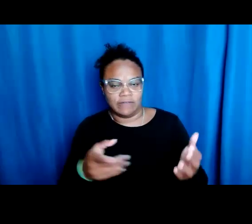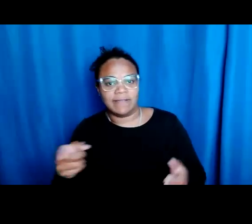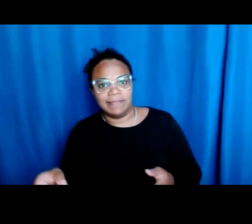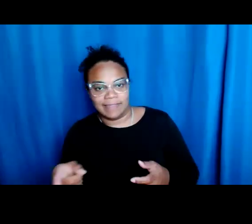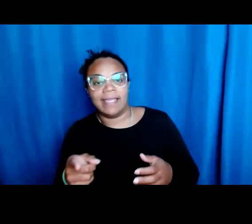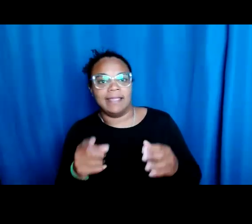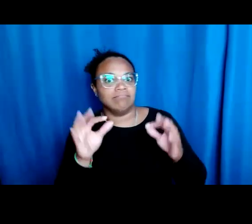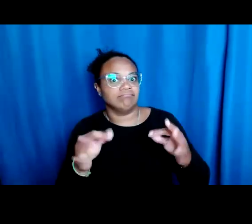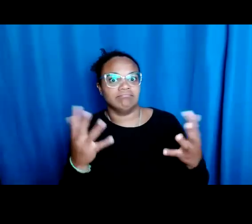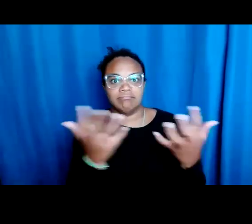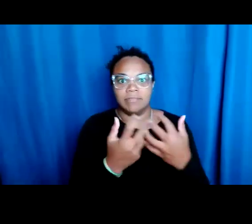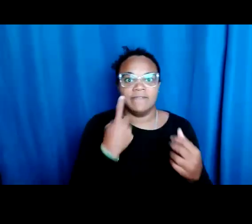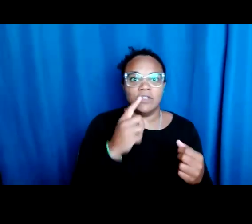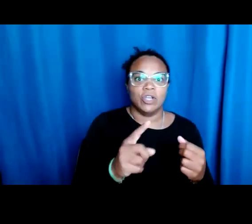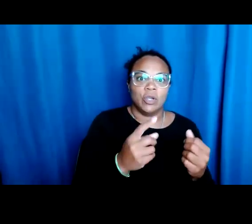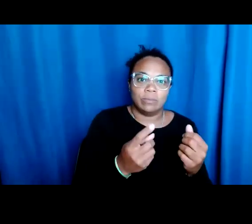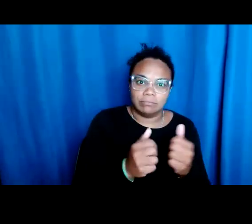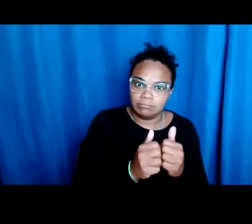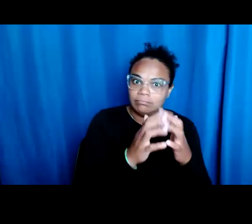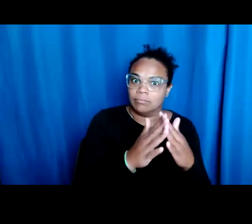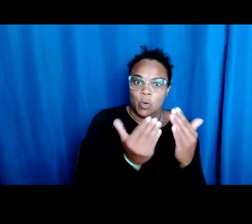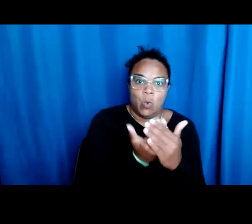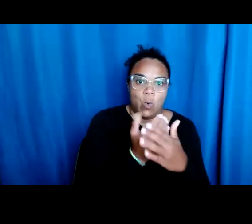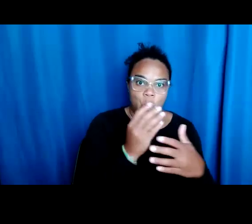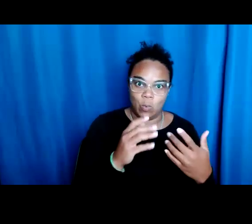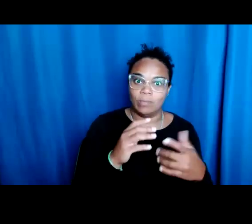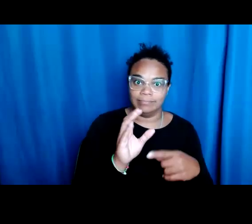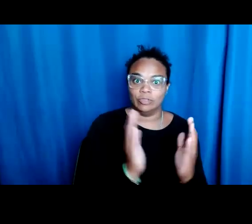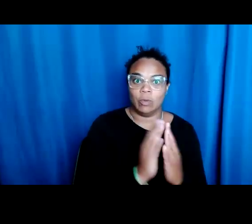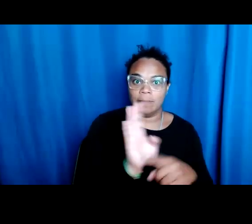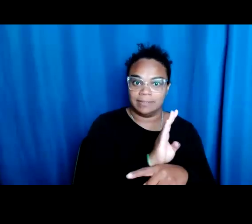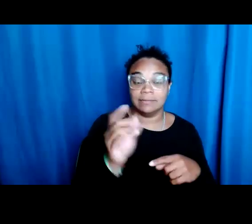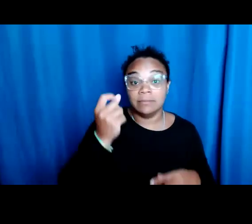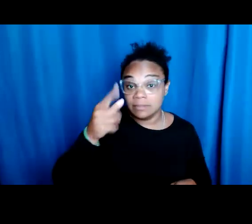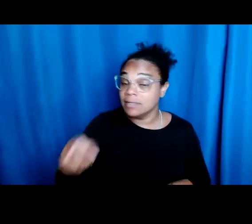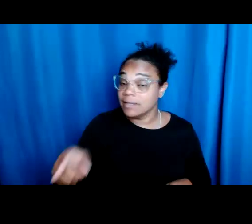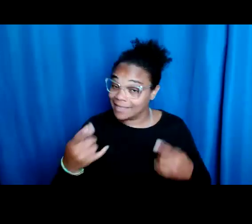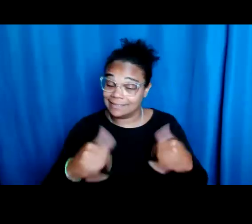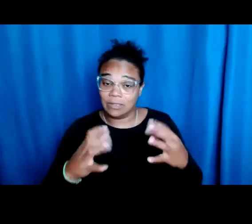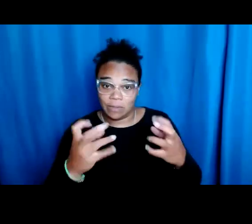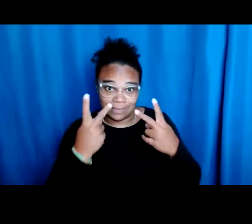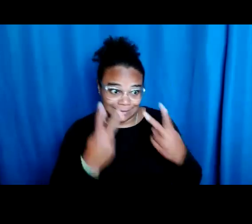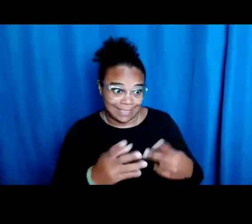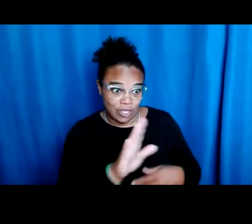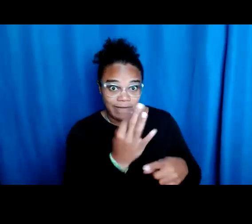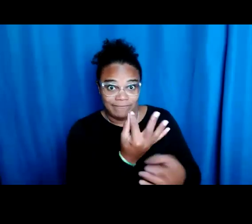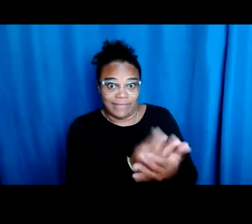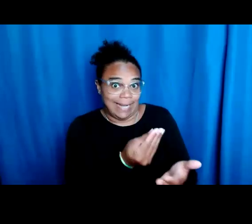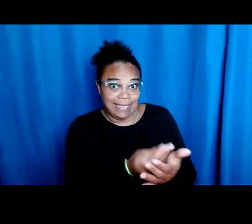stage businesses. Now, most of these are still going to require financials. So if you just started 3 weeks